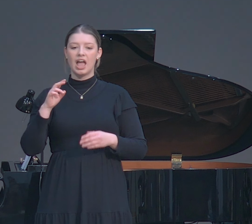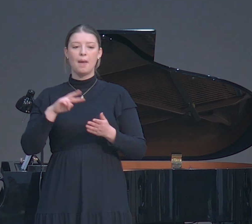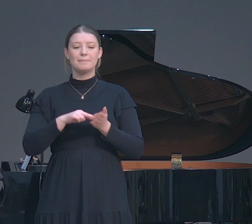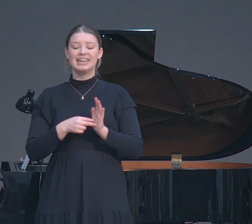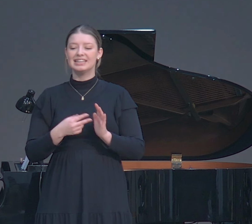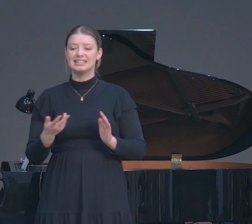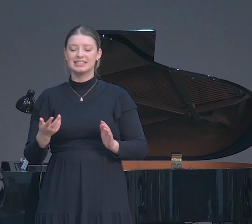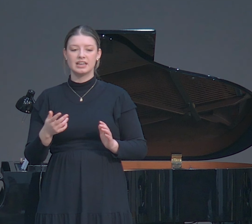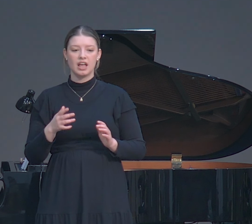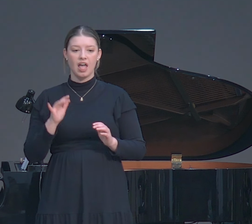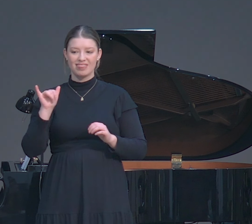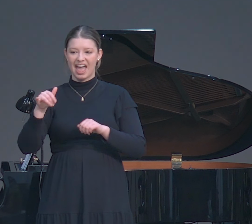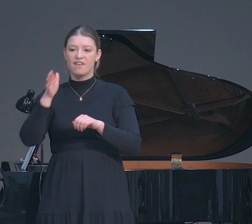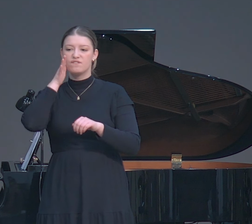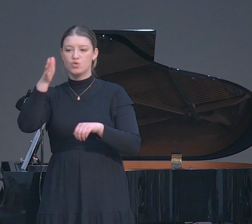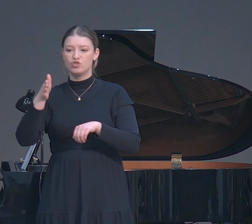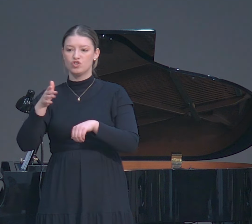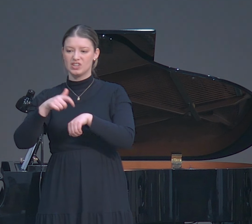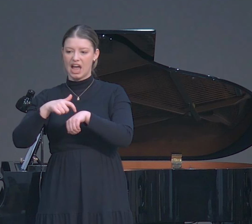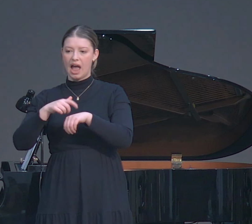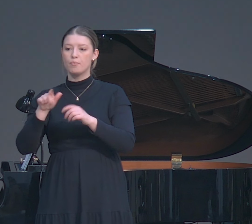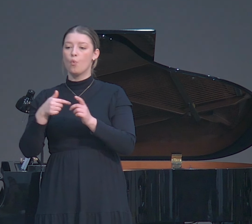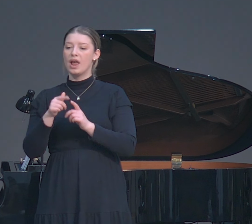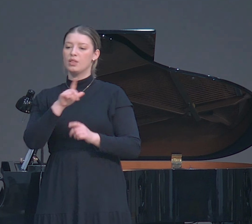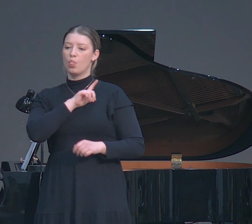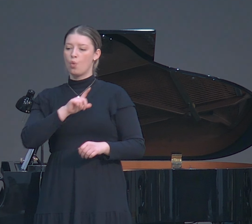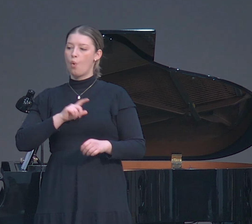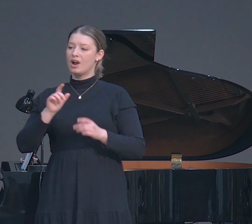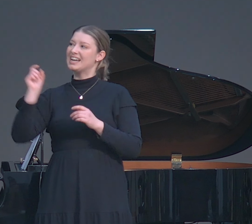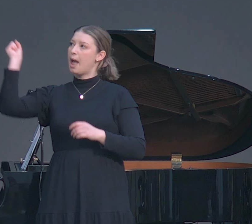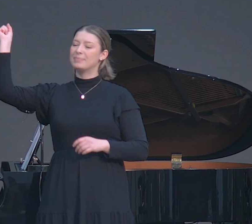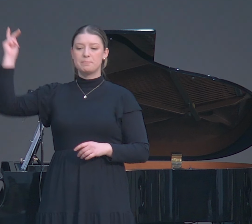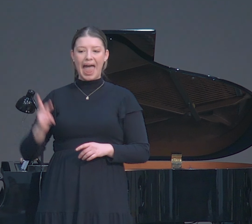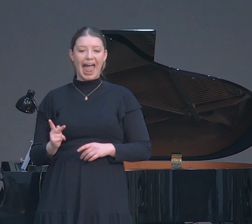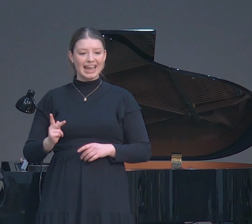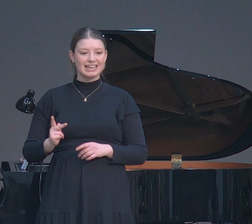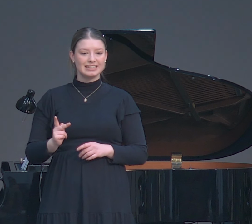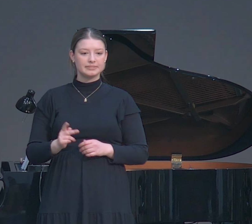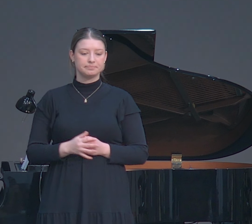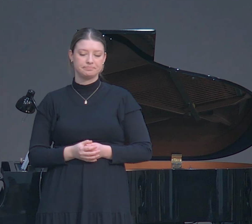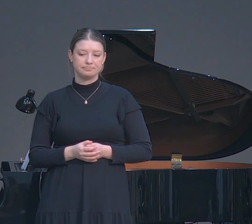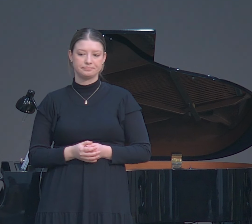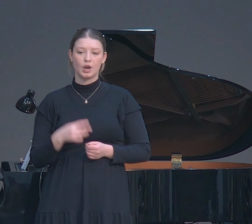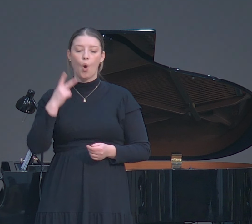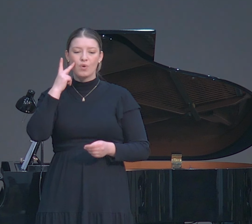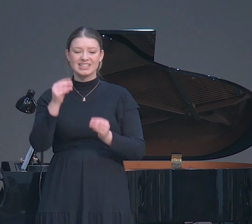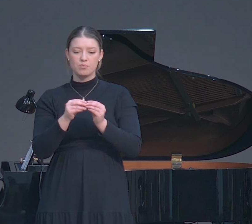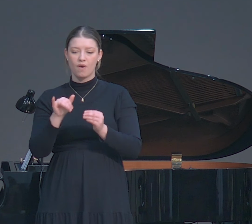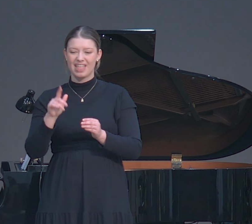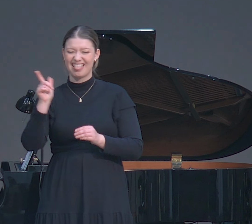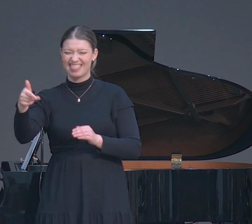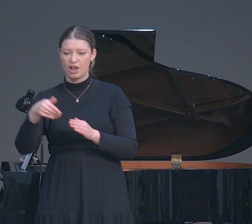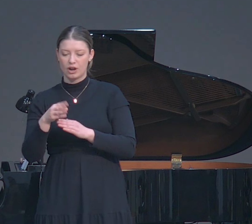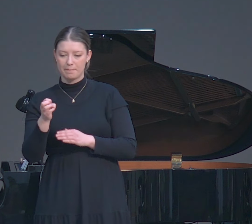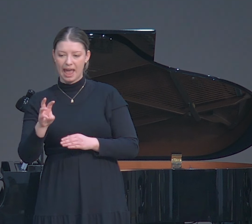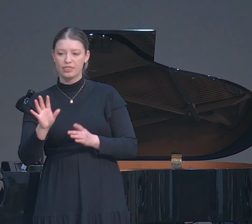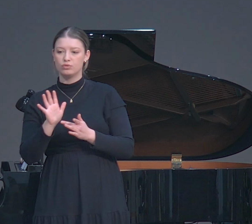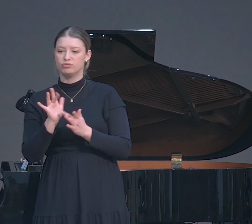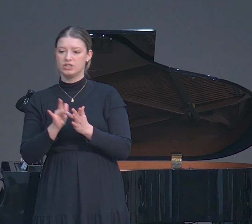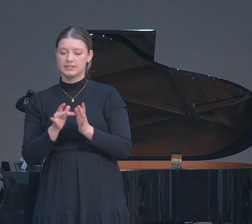reference to that day of the Lord. We'll talk more about that at the end of Matthew. But we do understand that the